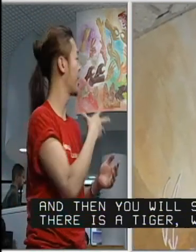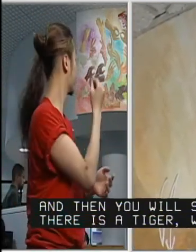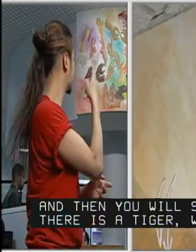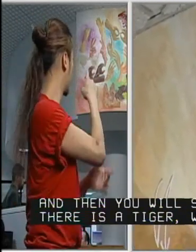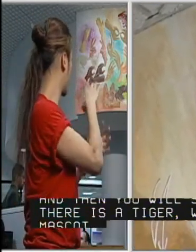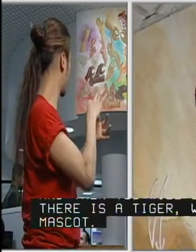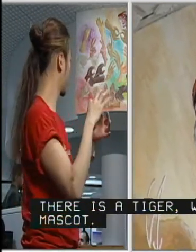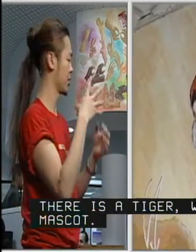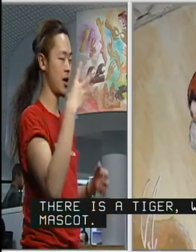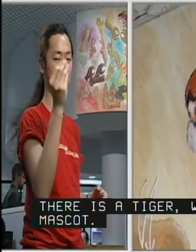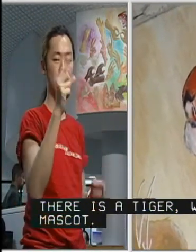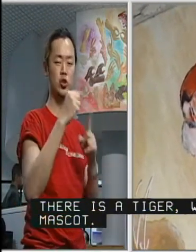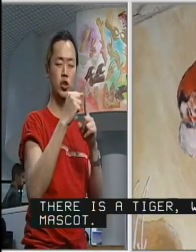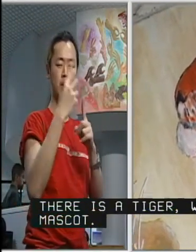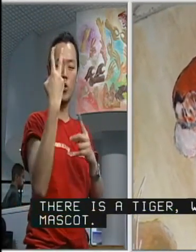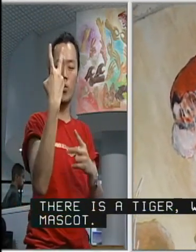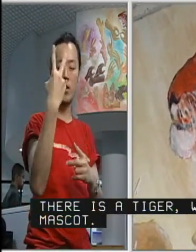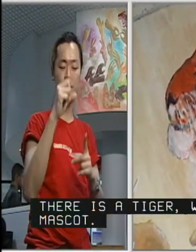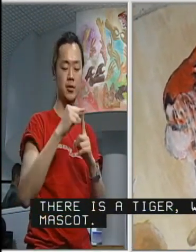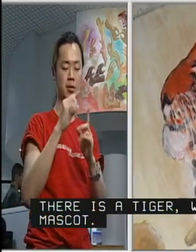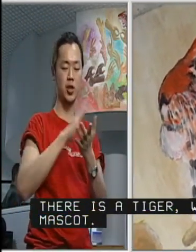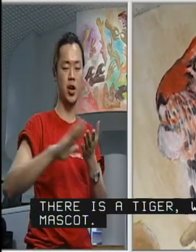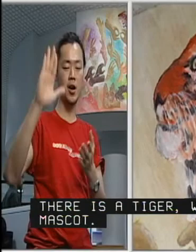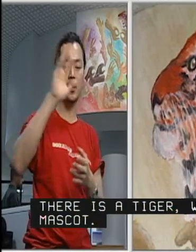which is RIT's mascot.